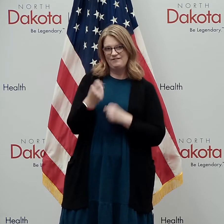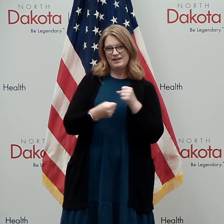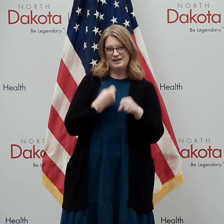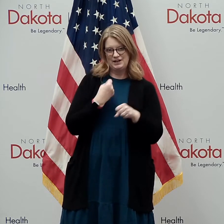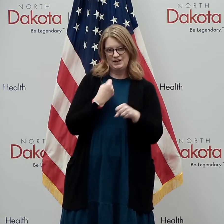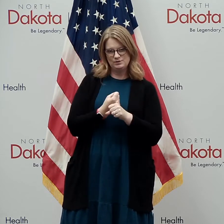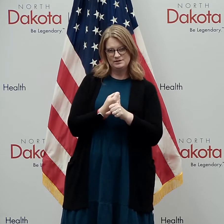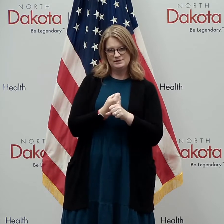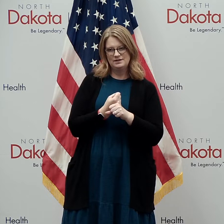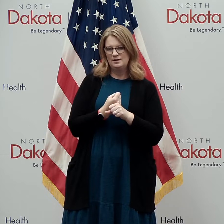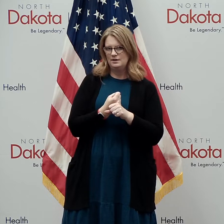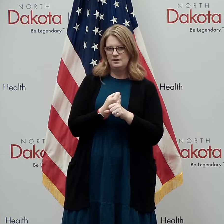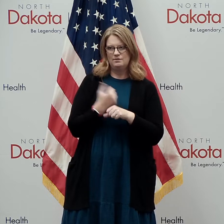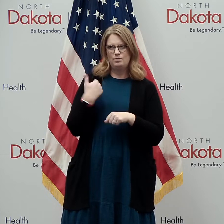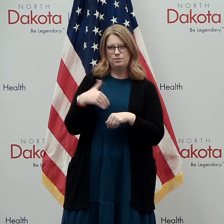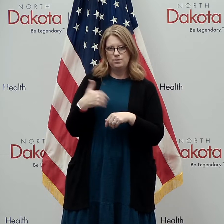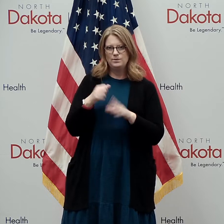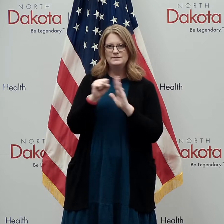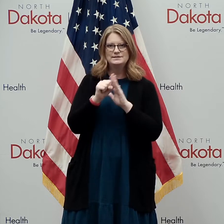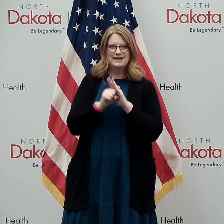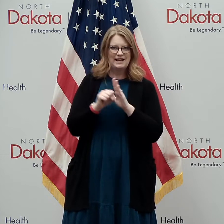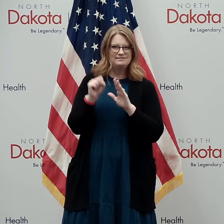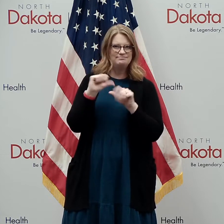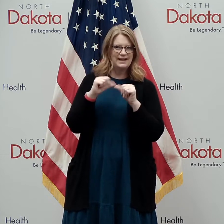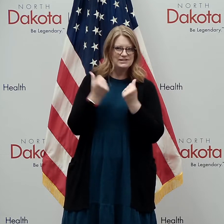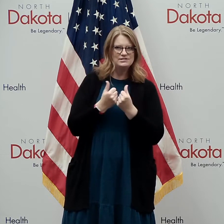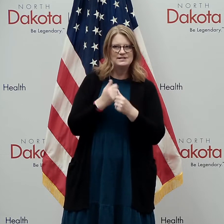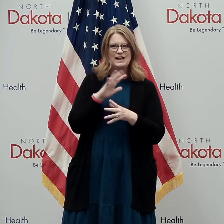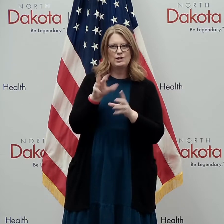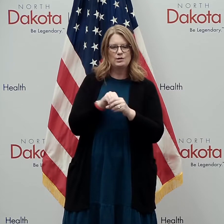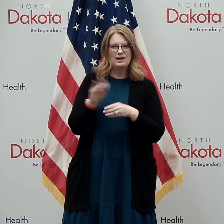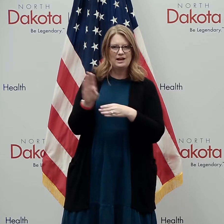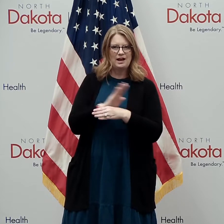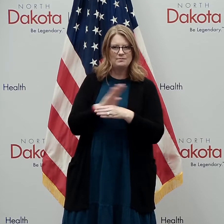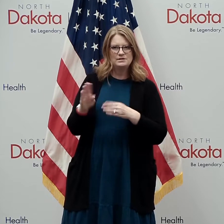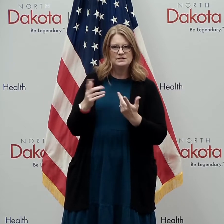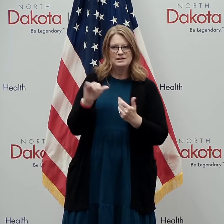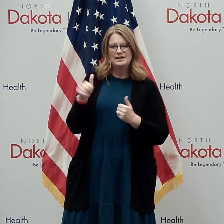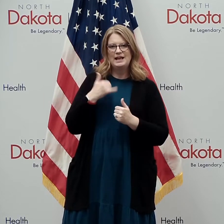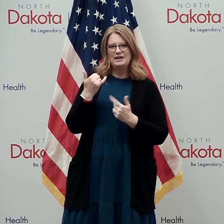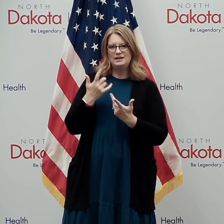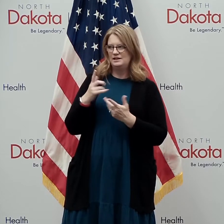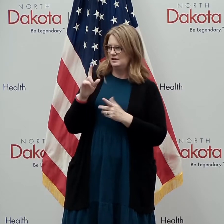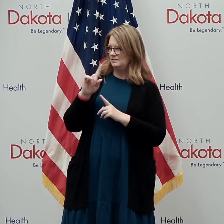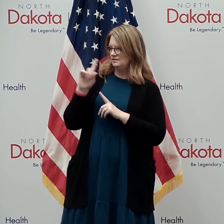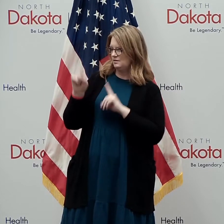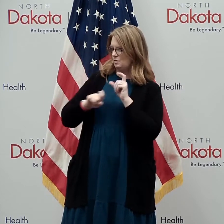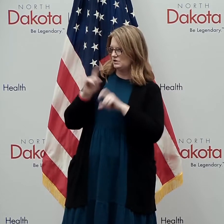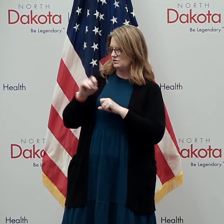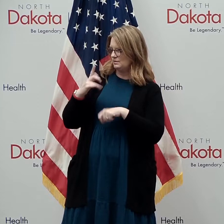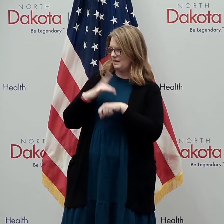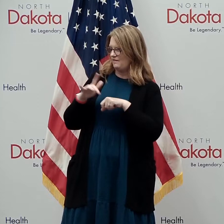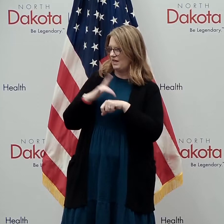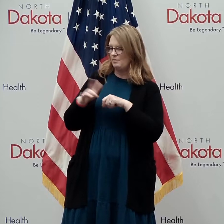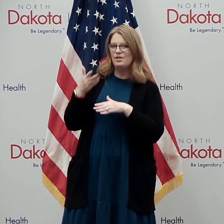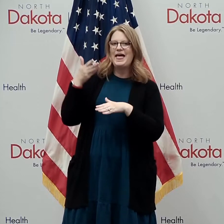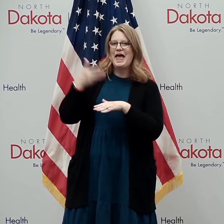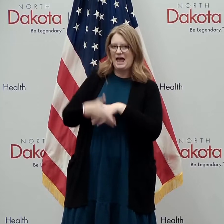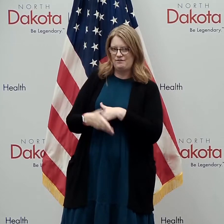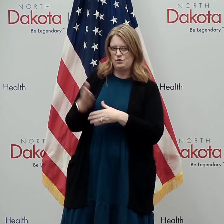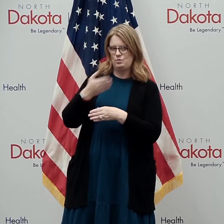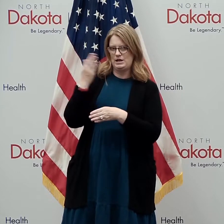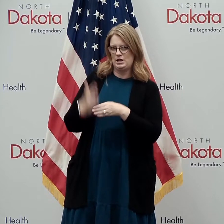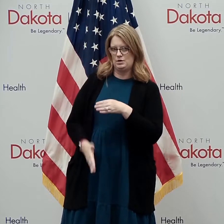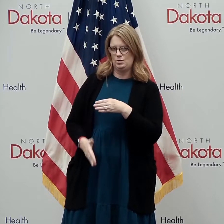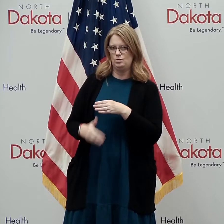years of numerous state agencies, including Commerce, but any questions about her return to the private sector, she's going to be available after we conclude